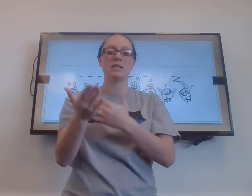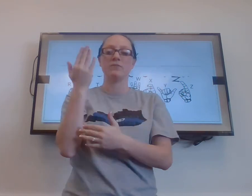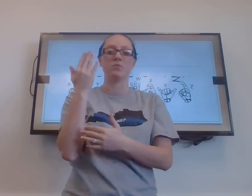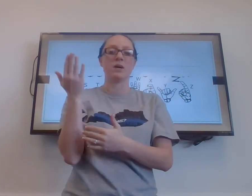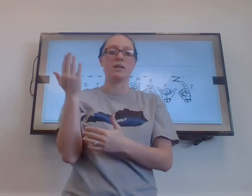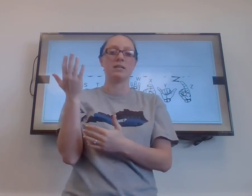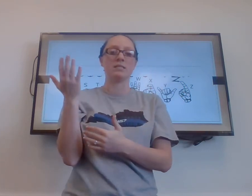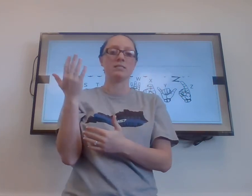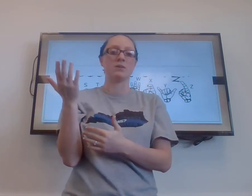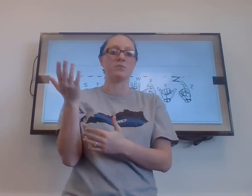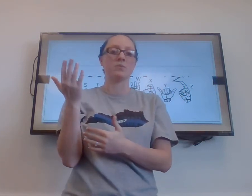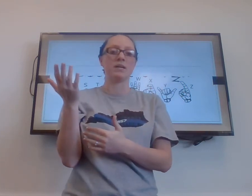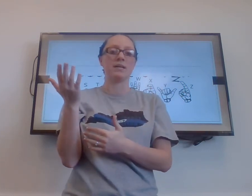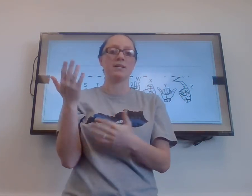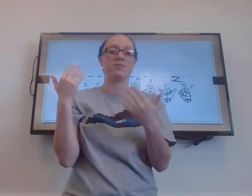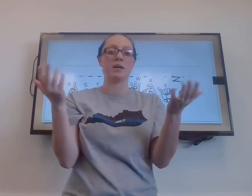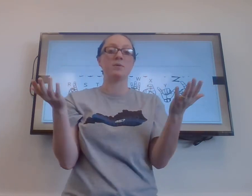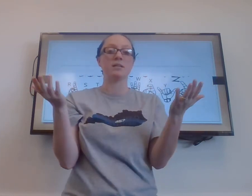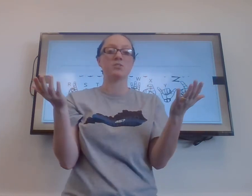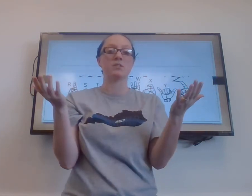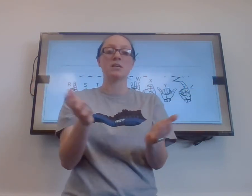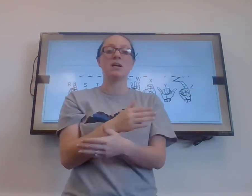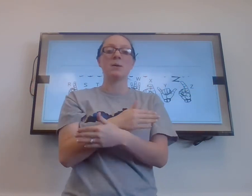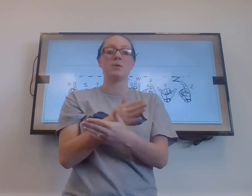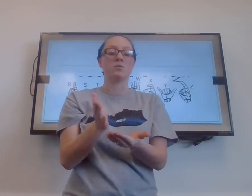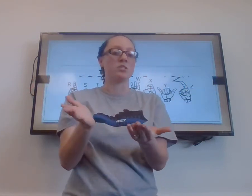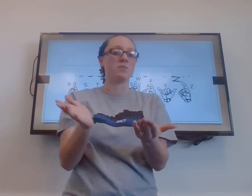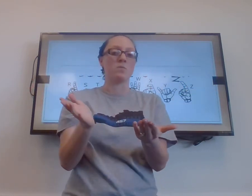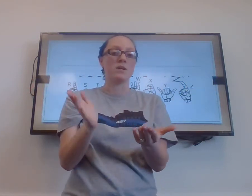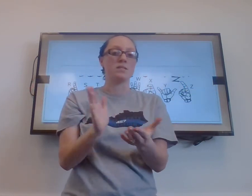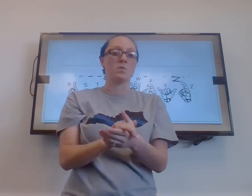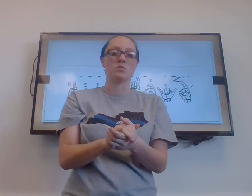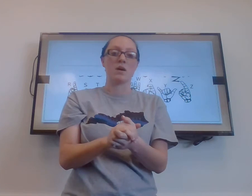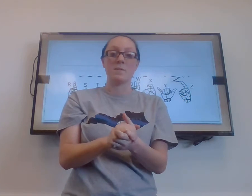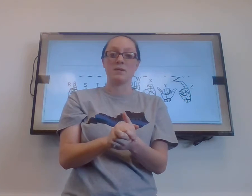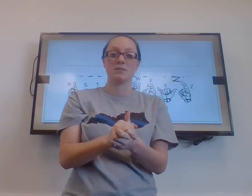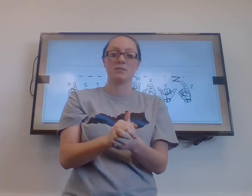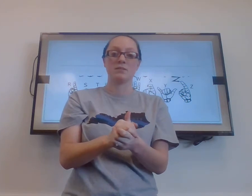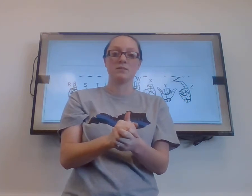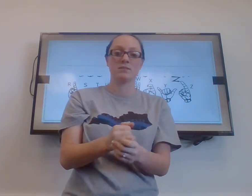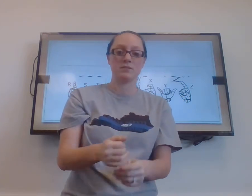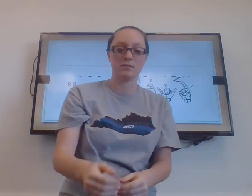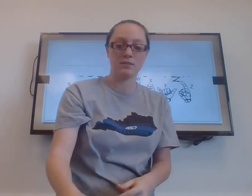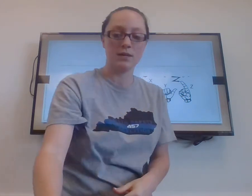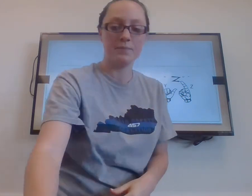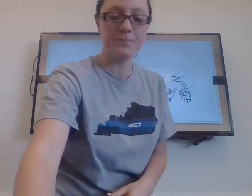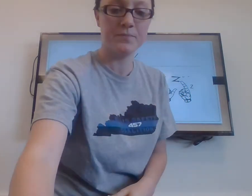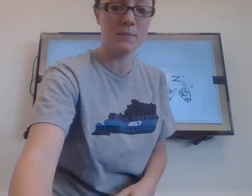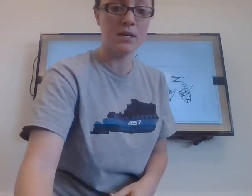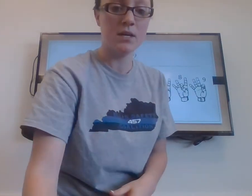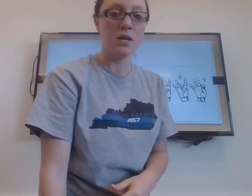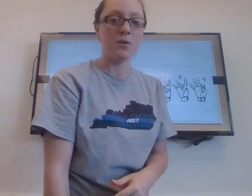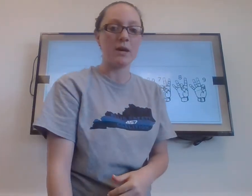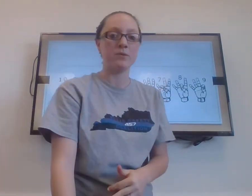If you're right-handed, sign with your right hand. If you're ambidextrous, pick whichever one is most dominant. Okay? All right, now we're